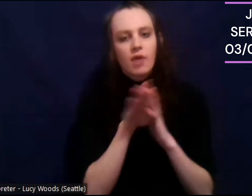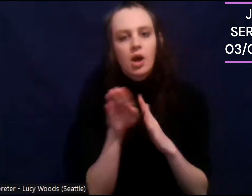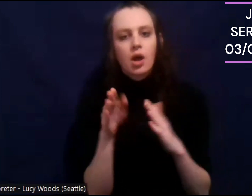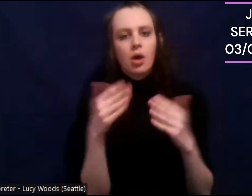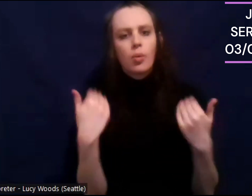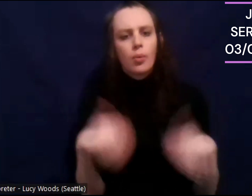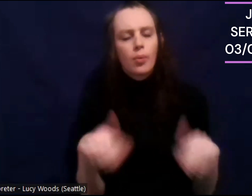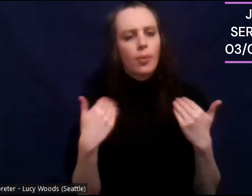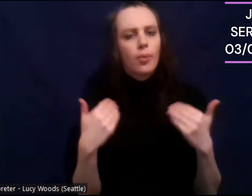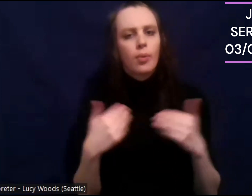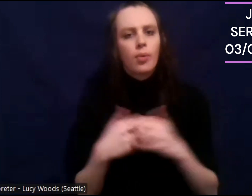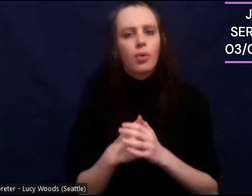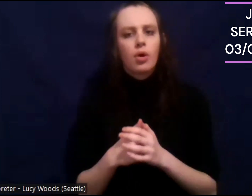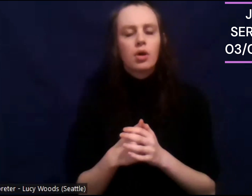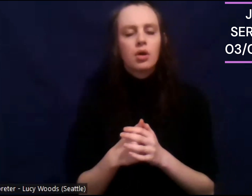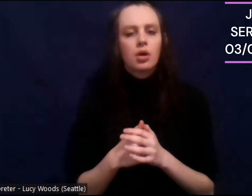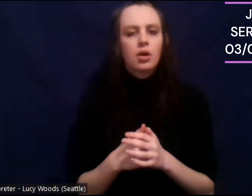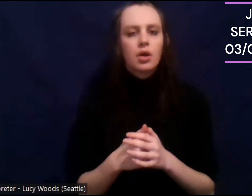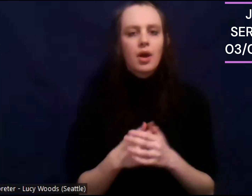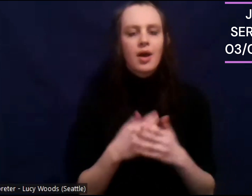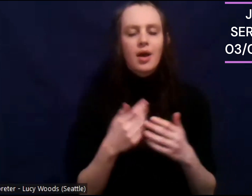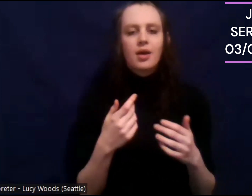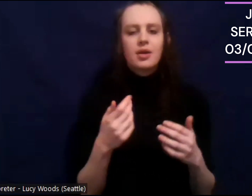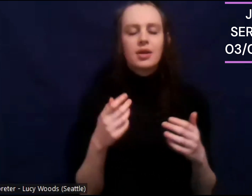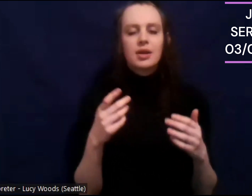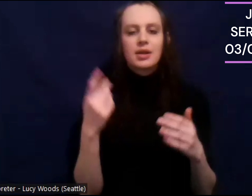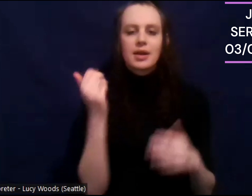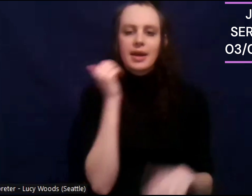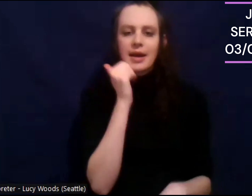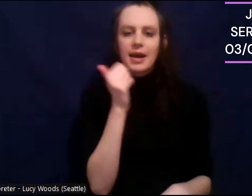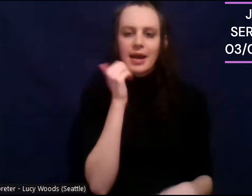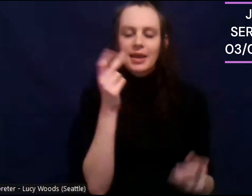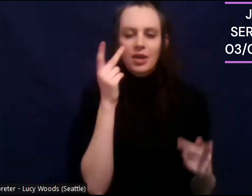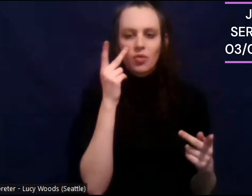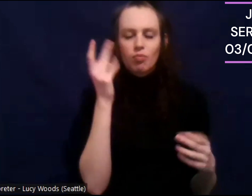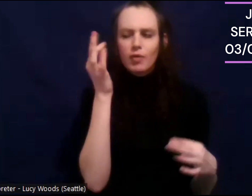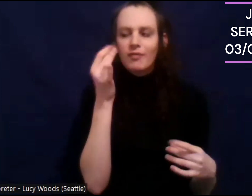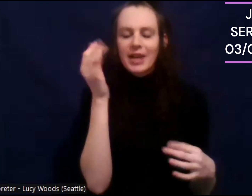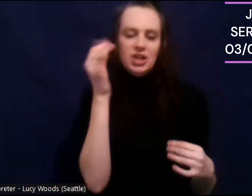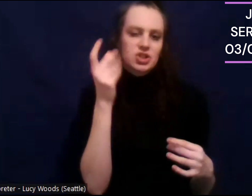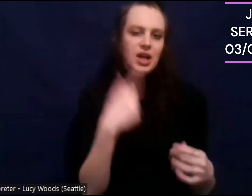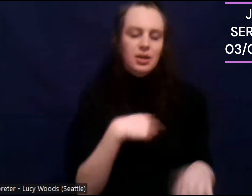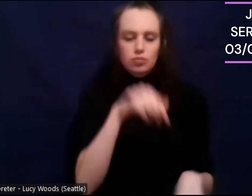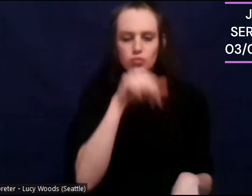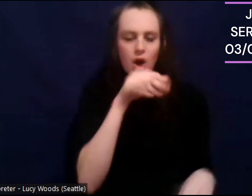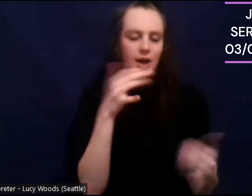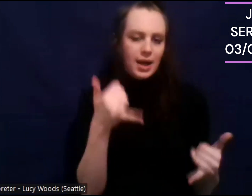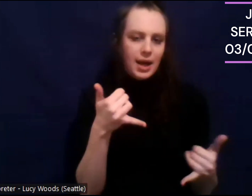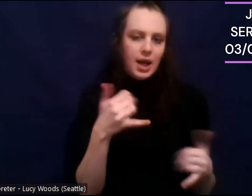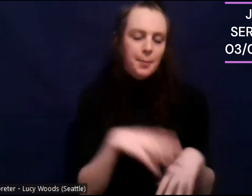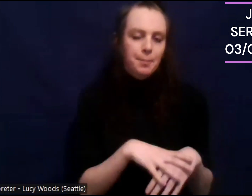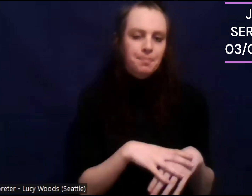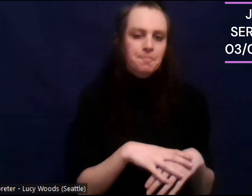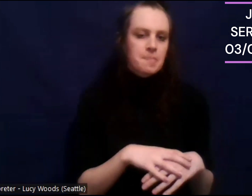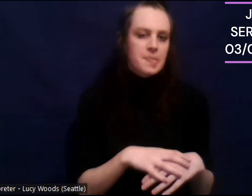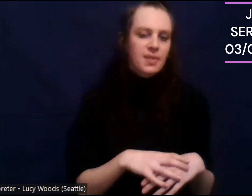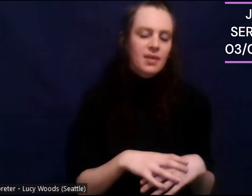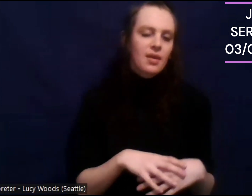really love the daily reflection today. It's funny, I was reading it this morning, and then in our Discord chat for SERCYPAA, somebody posted it,